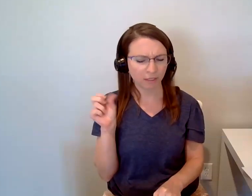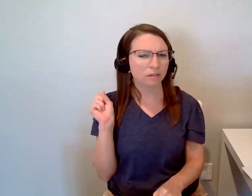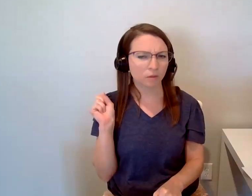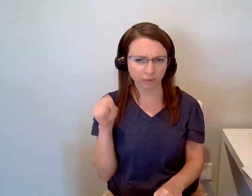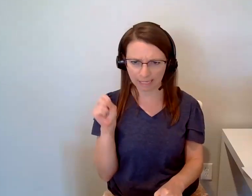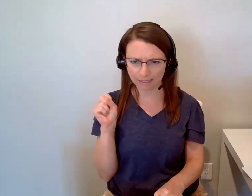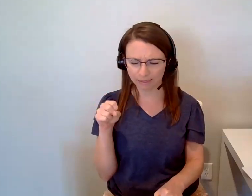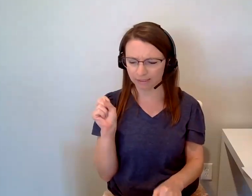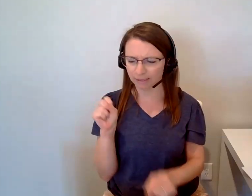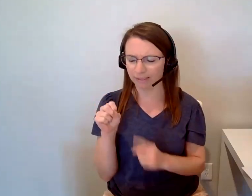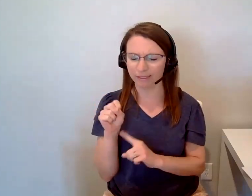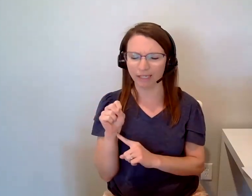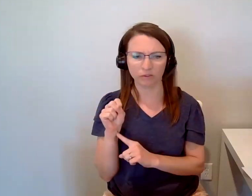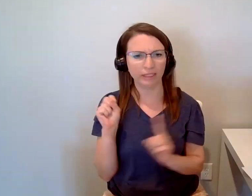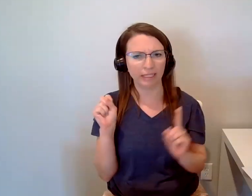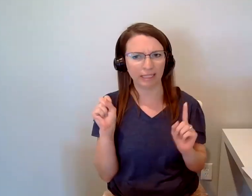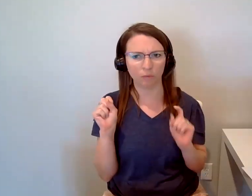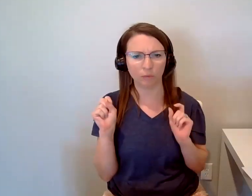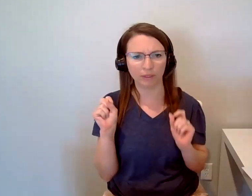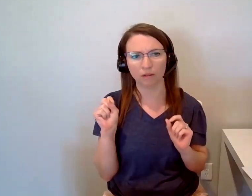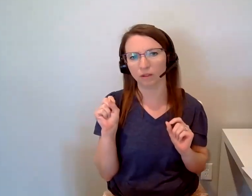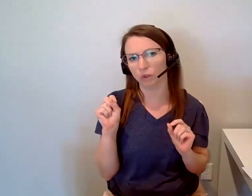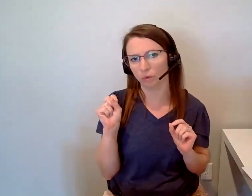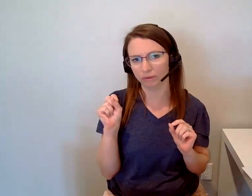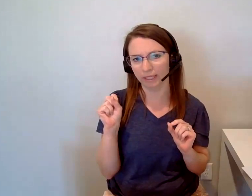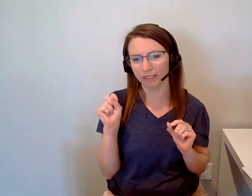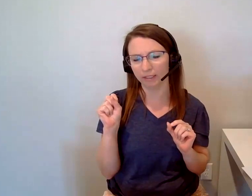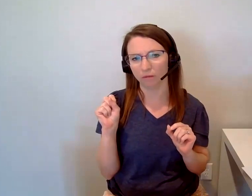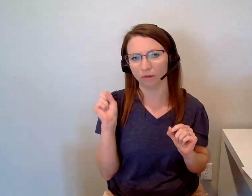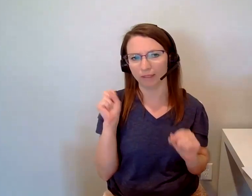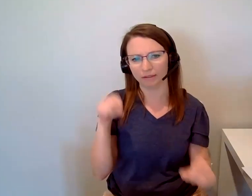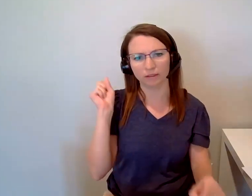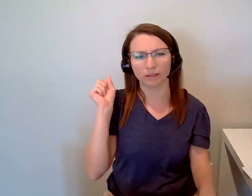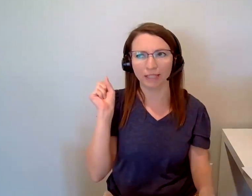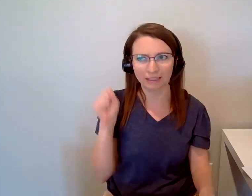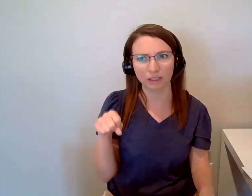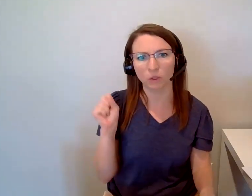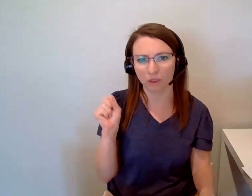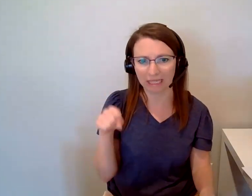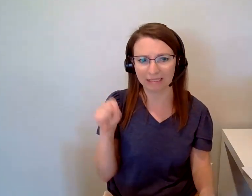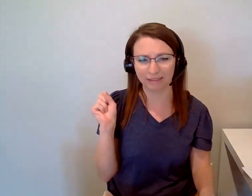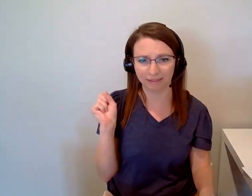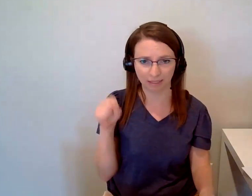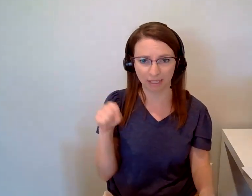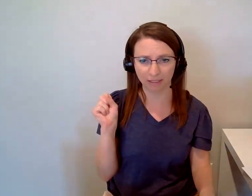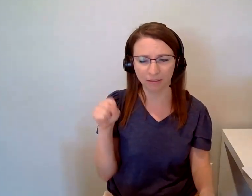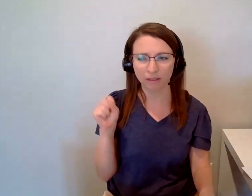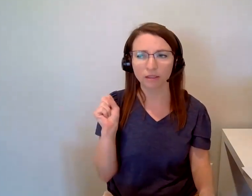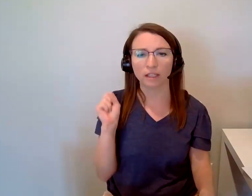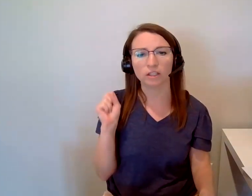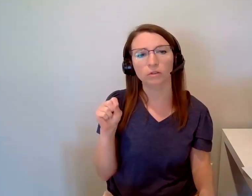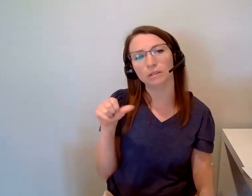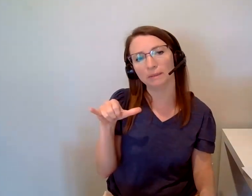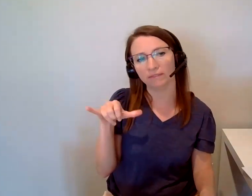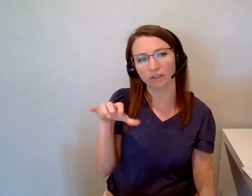So yes is actually what we call a loan sign or a lexicalized sign. It used to be